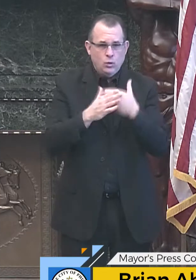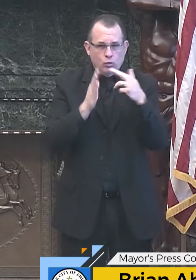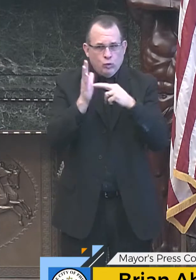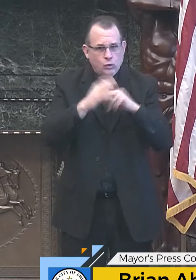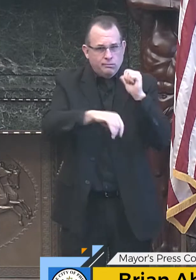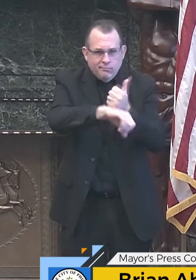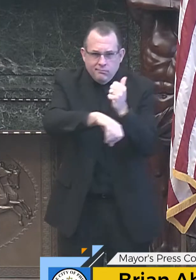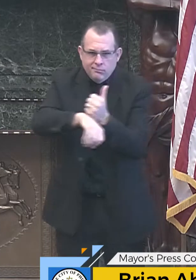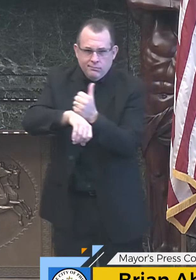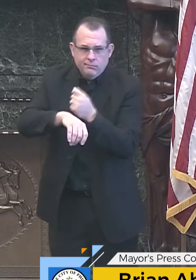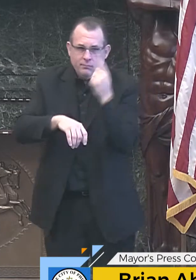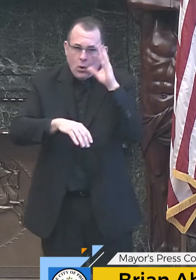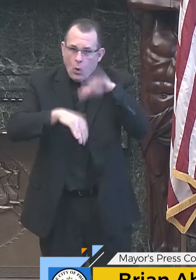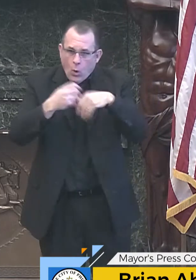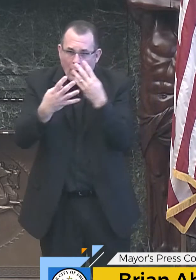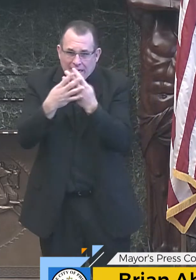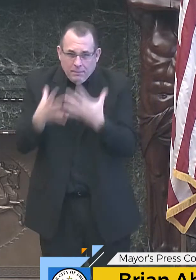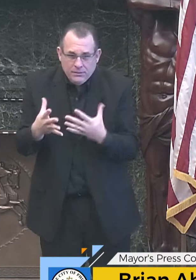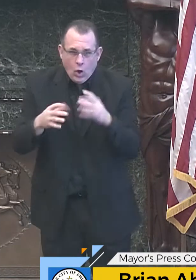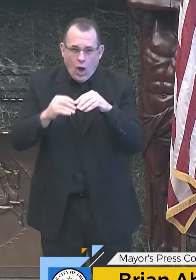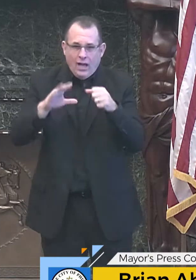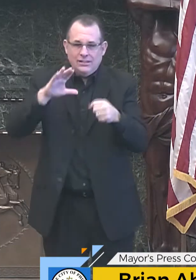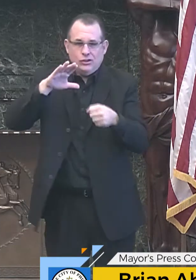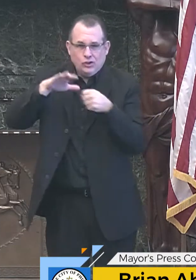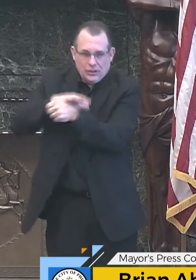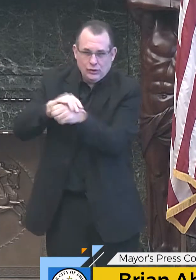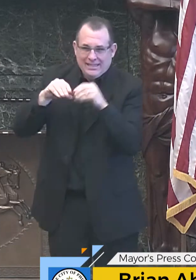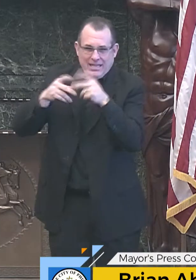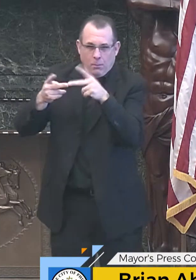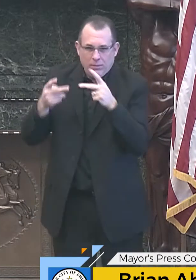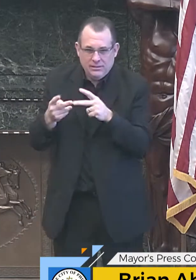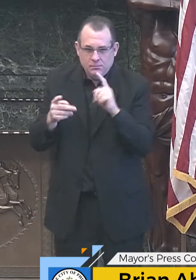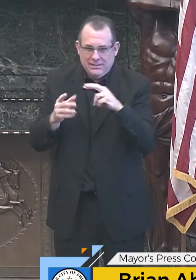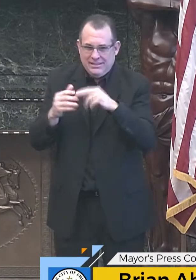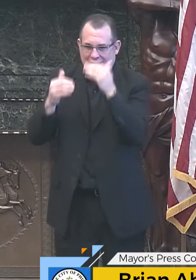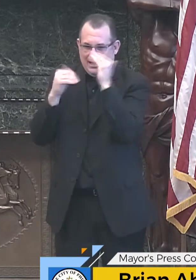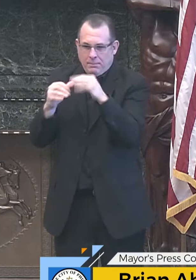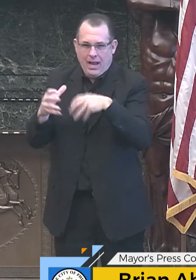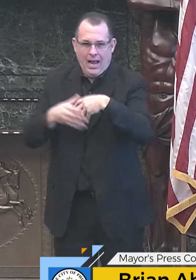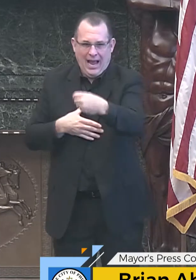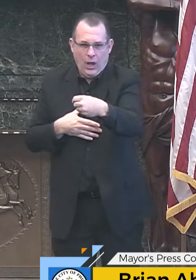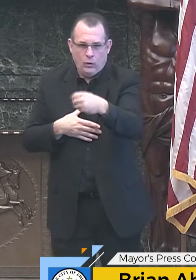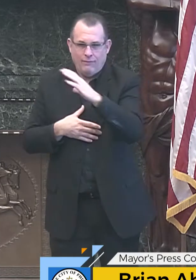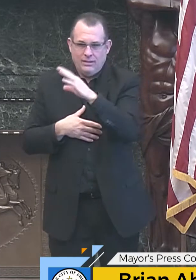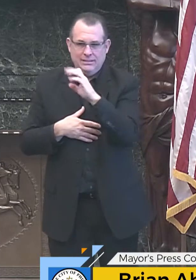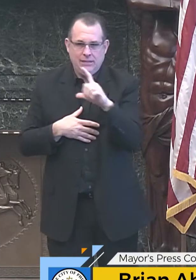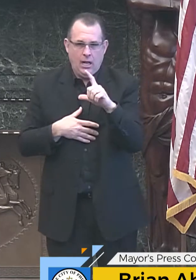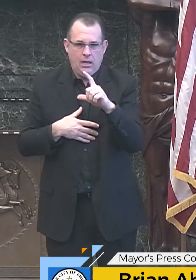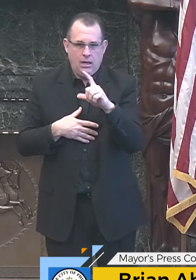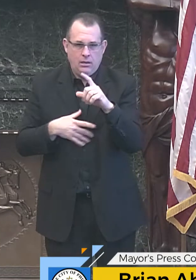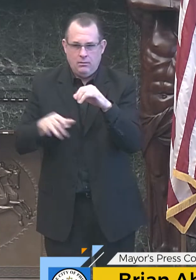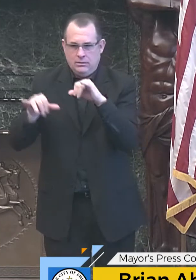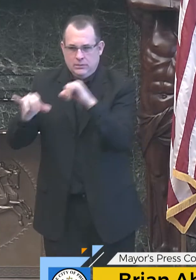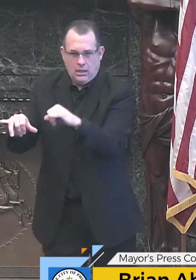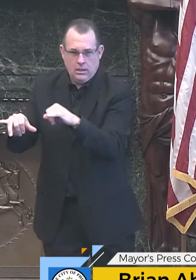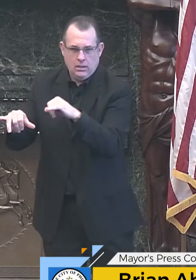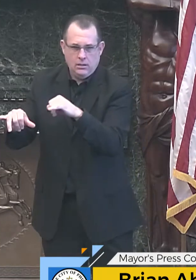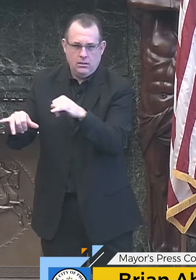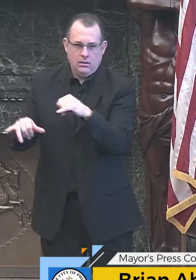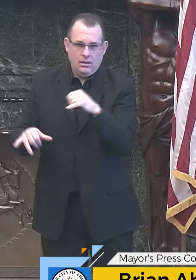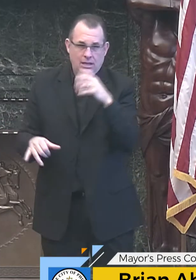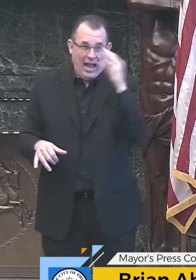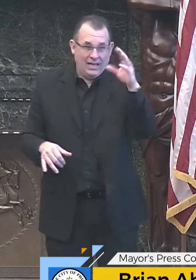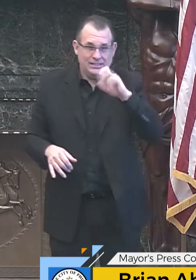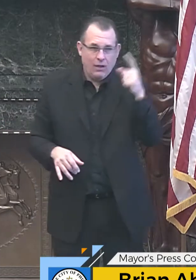will be housed shelter-in-place, consisting of limited movement out of cell. All inmates will only be allowed out of their cells for showers and